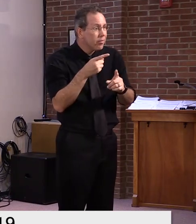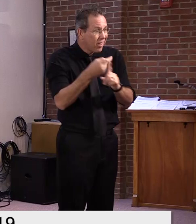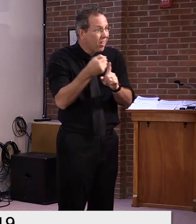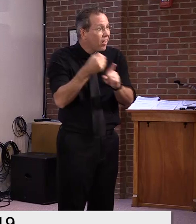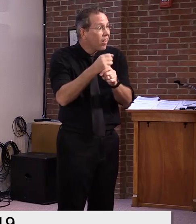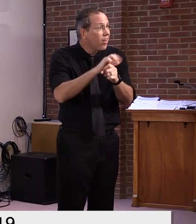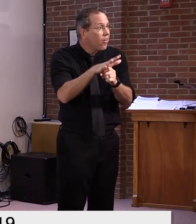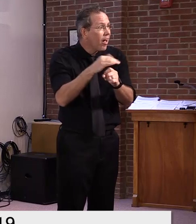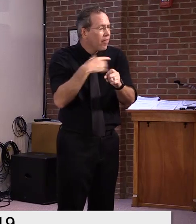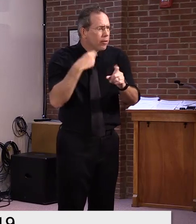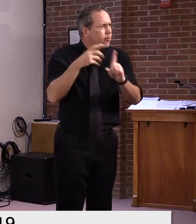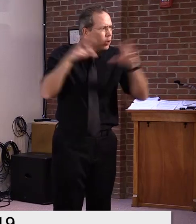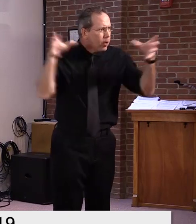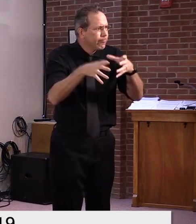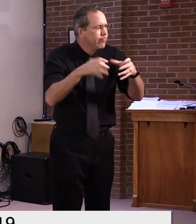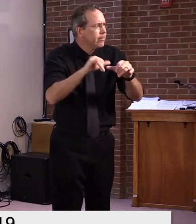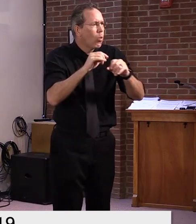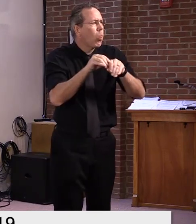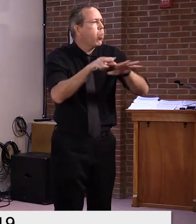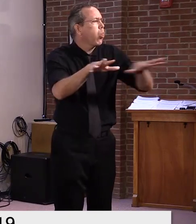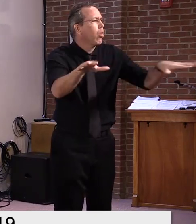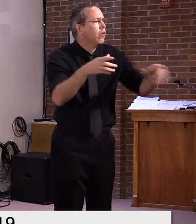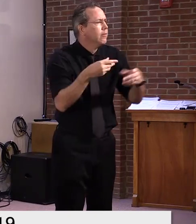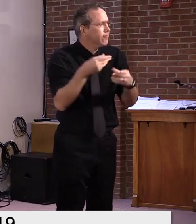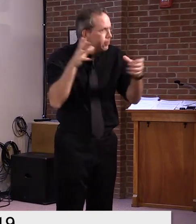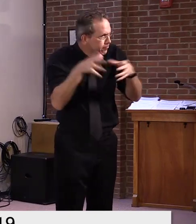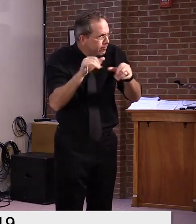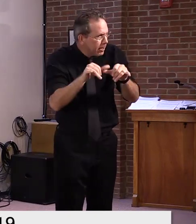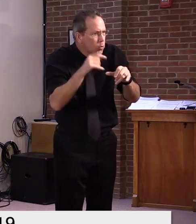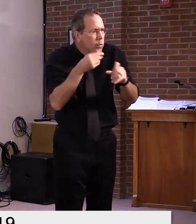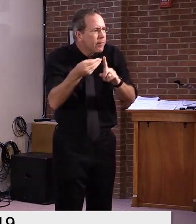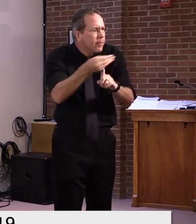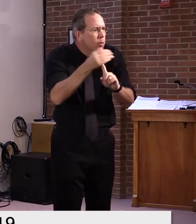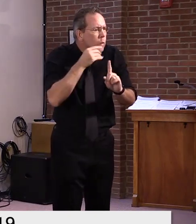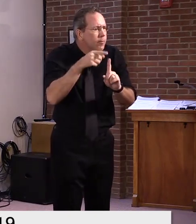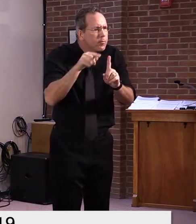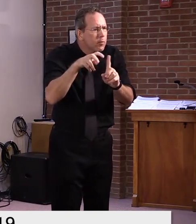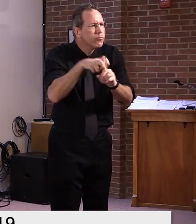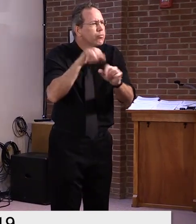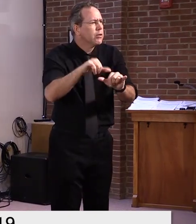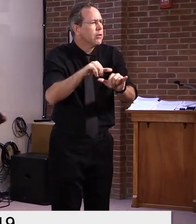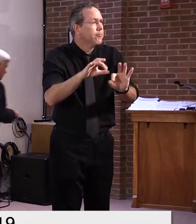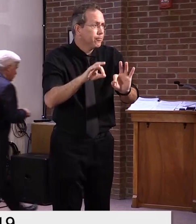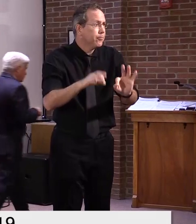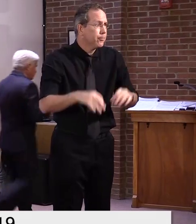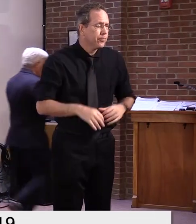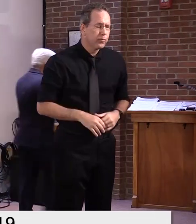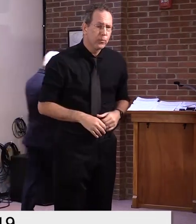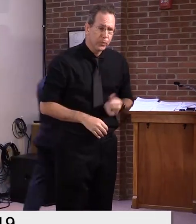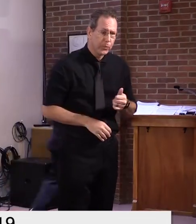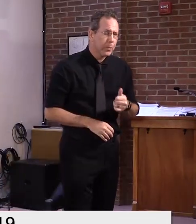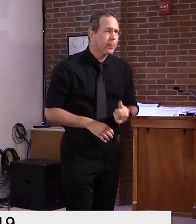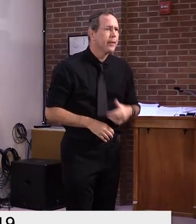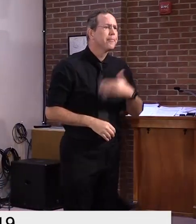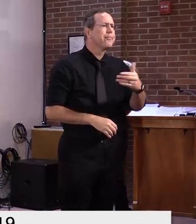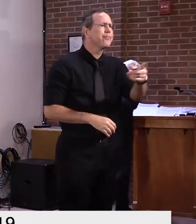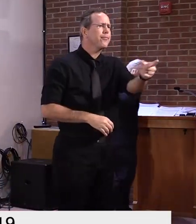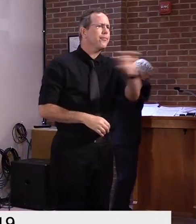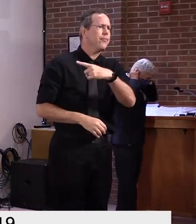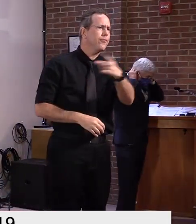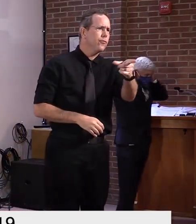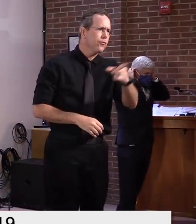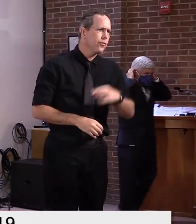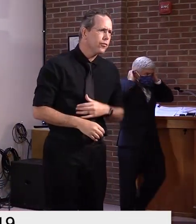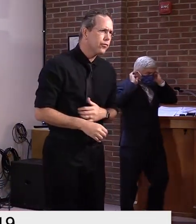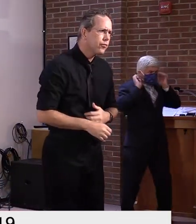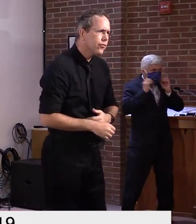forward. Thank you, Paul. Steve Wongchamp, Local 22, Local 44. All set. Oh, all set.